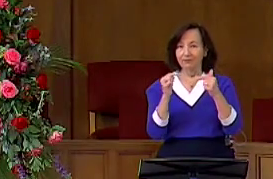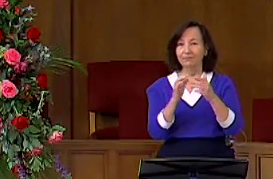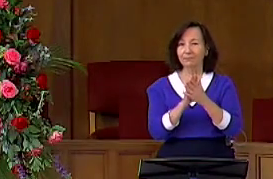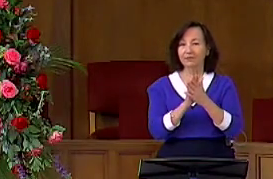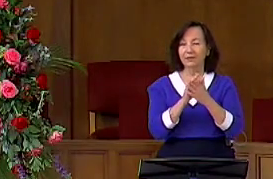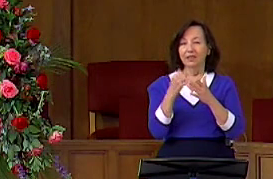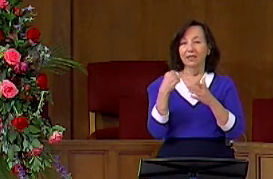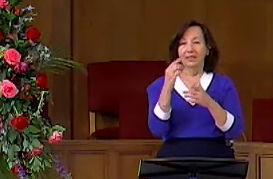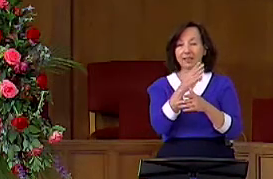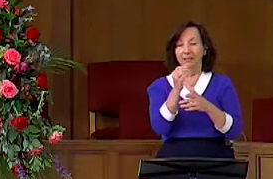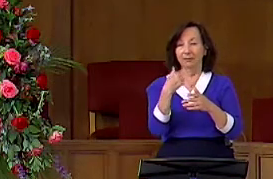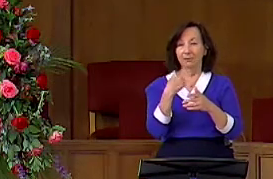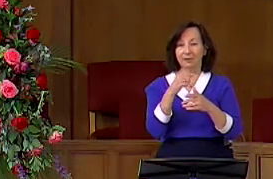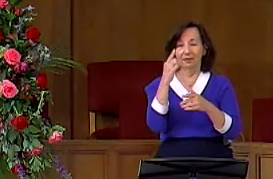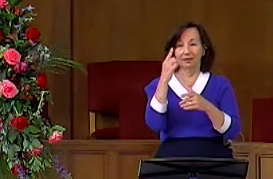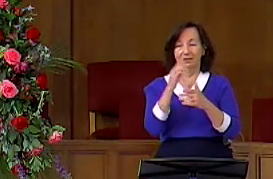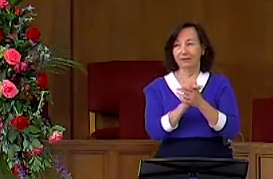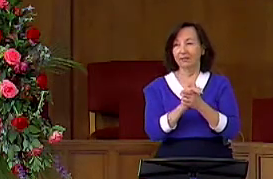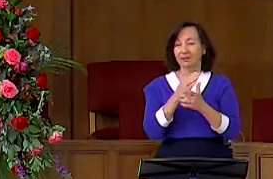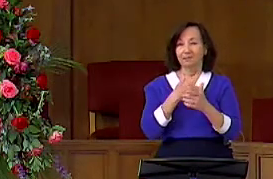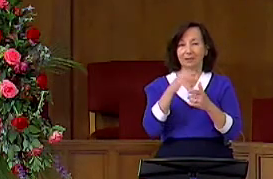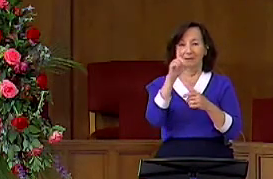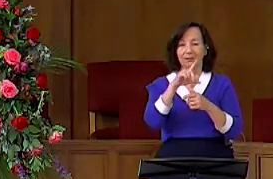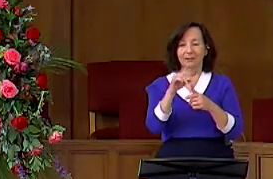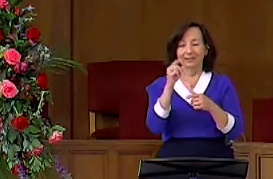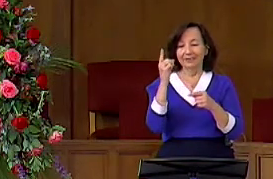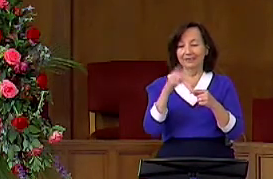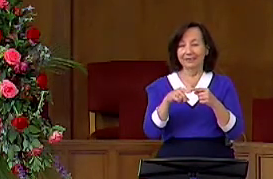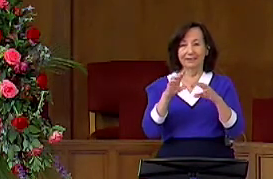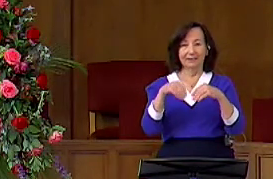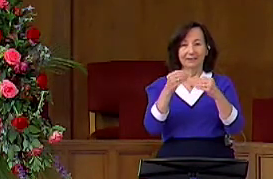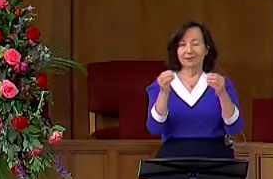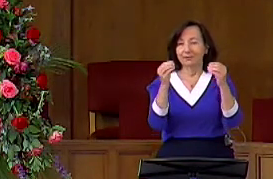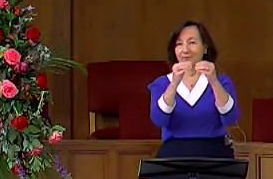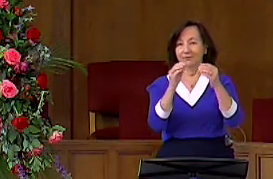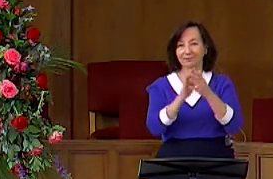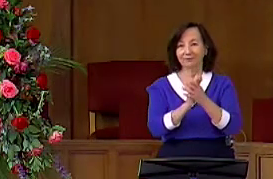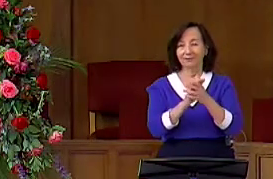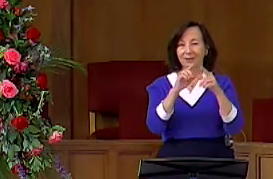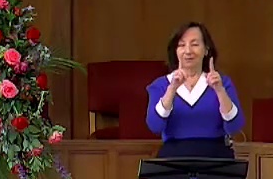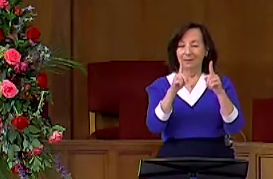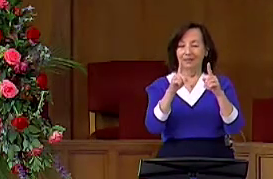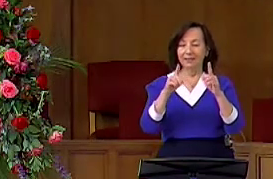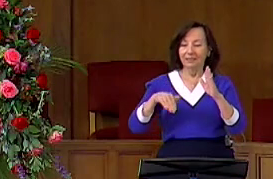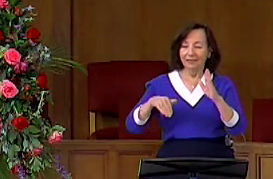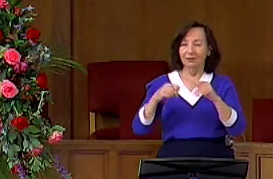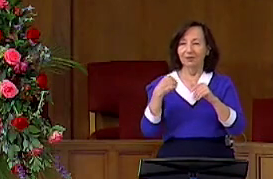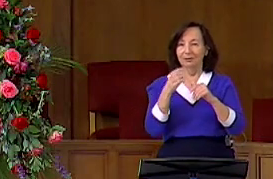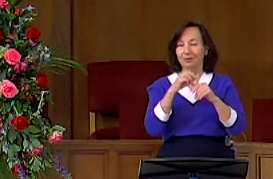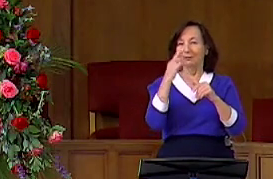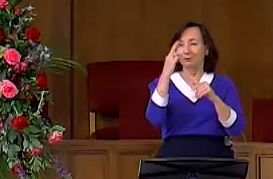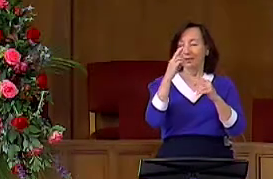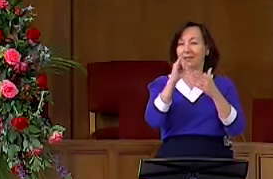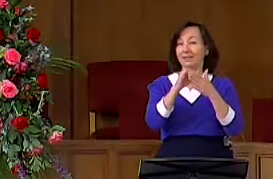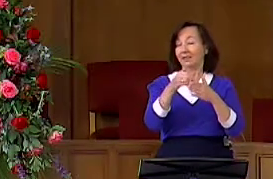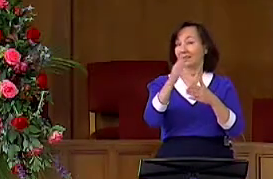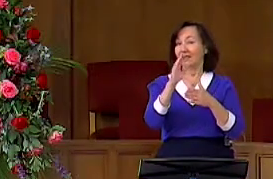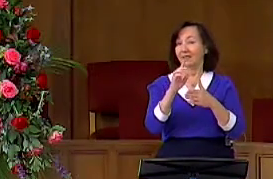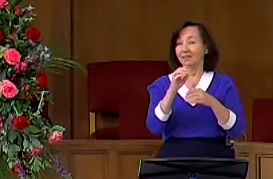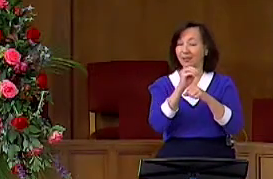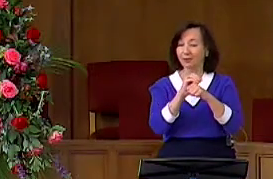and we think that, oh my God, there's no way I can spare anything. And yet we realize that God is the